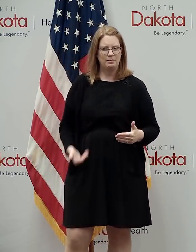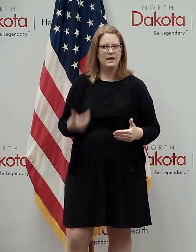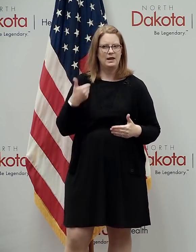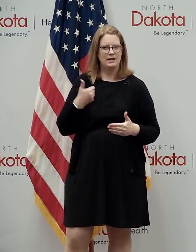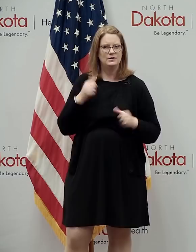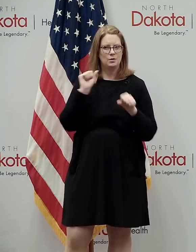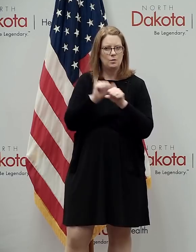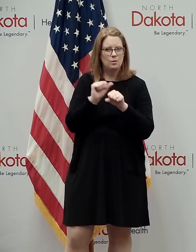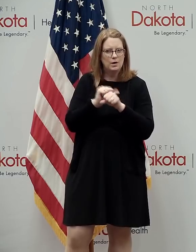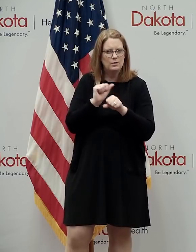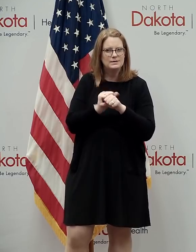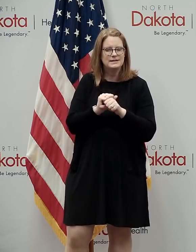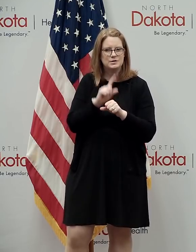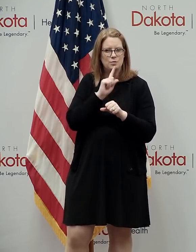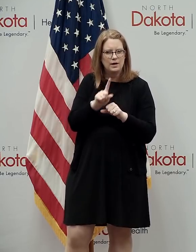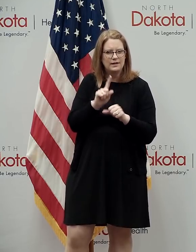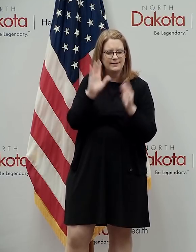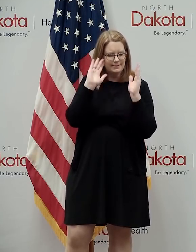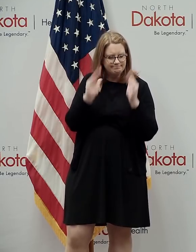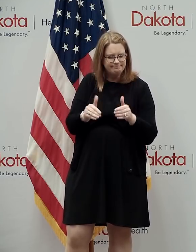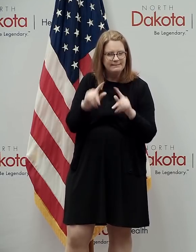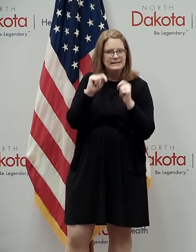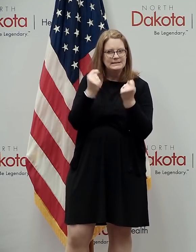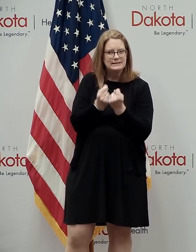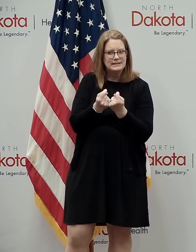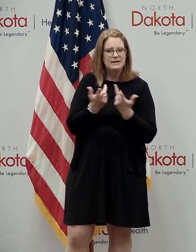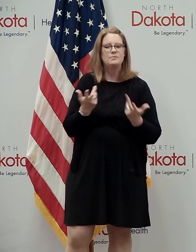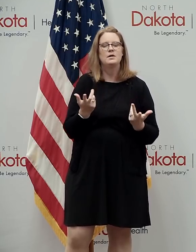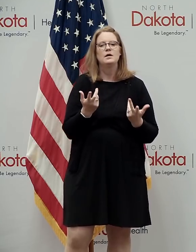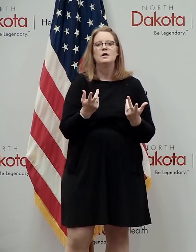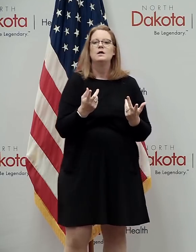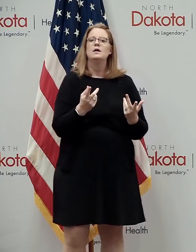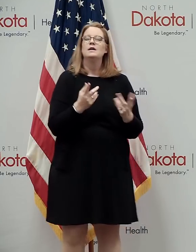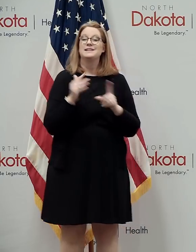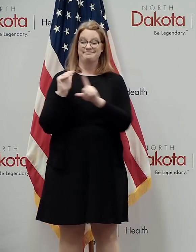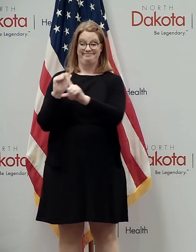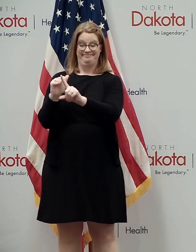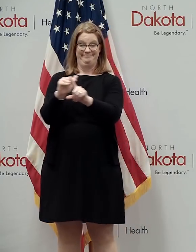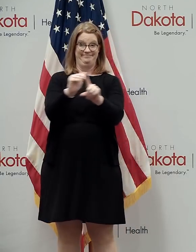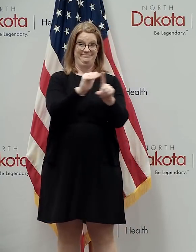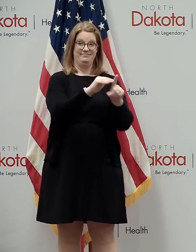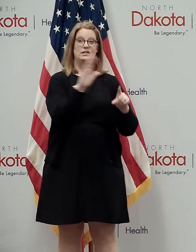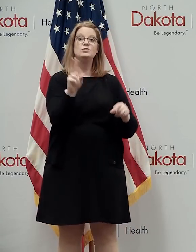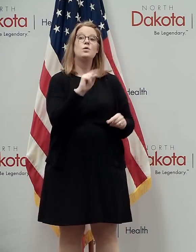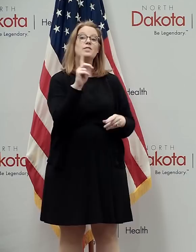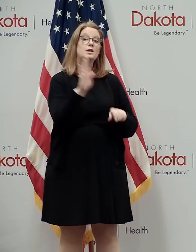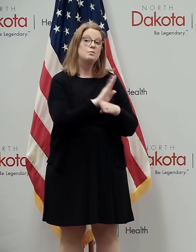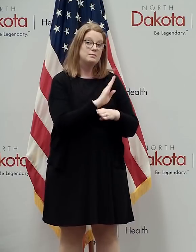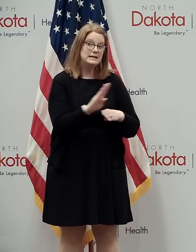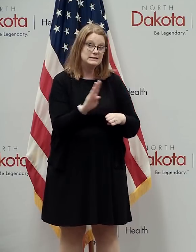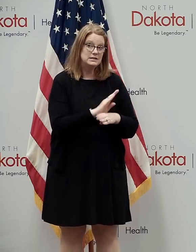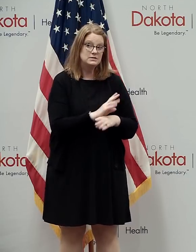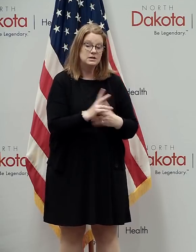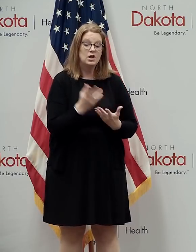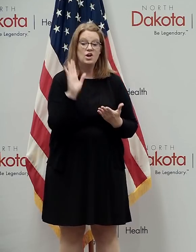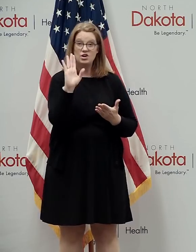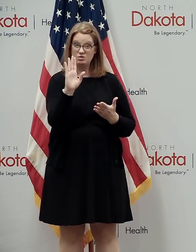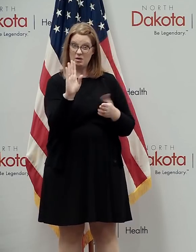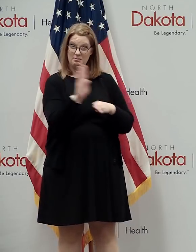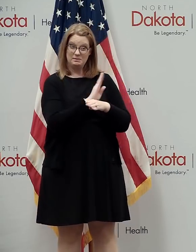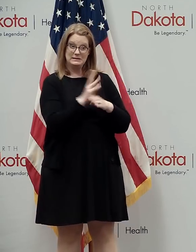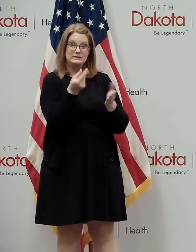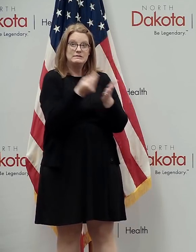team. So before we get into the Economic Resiliency Grant, I want to remind North Dakota businesses that if your business was financially affected